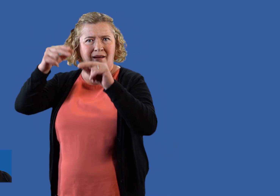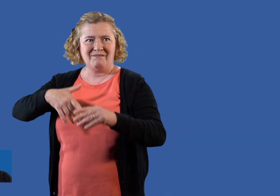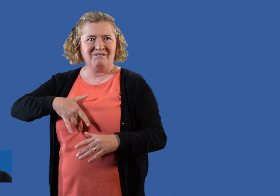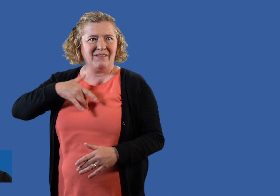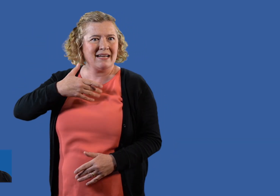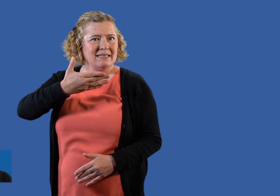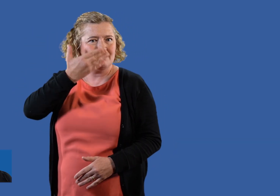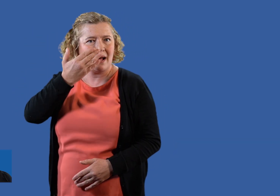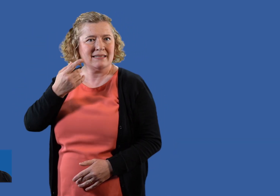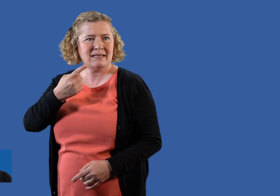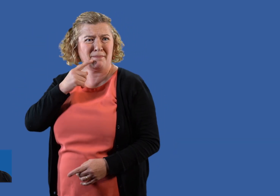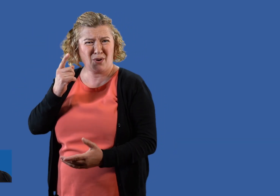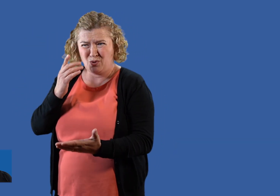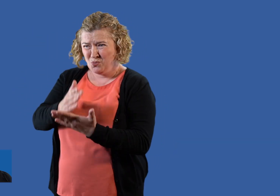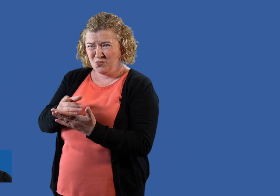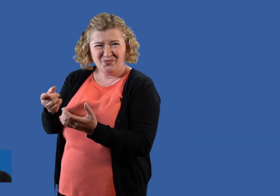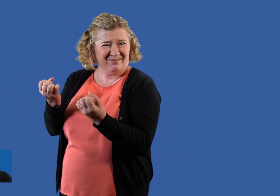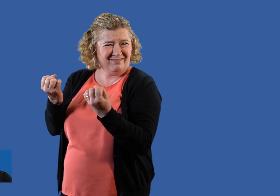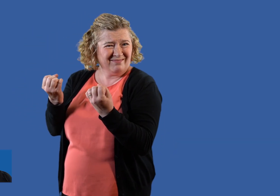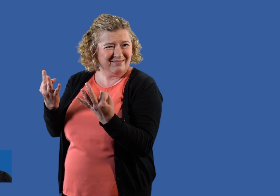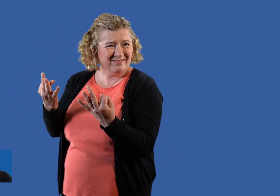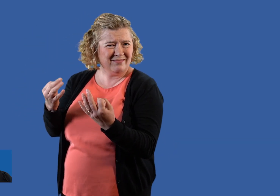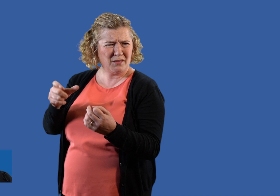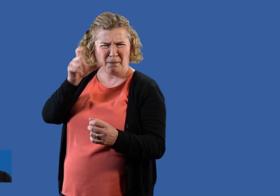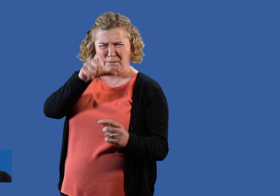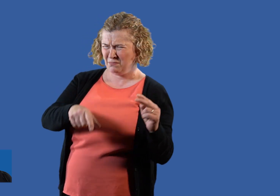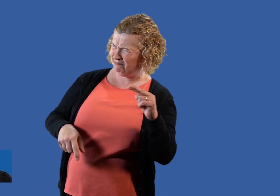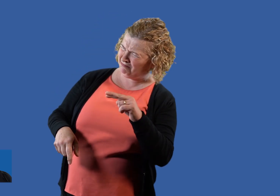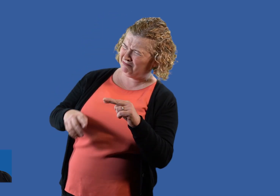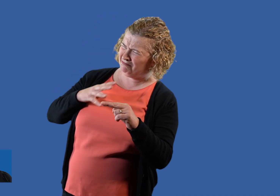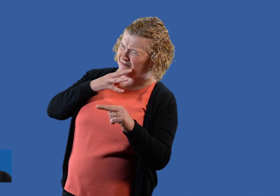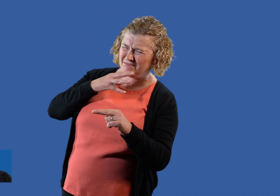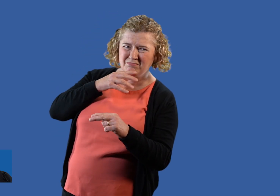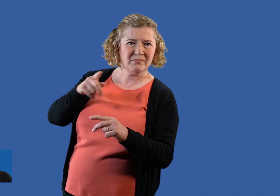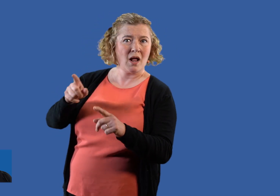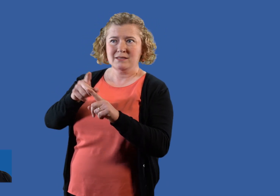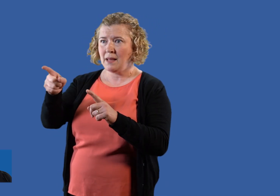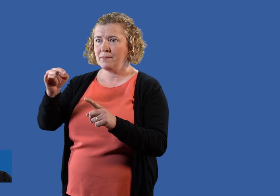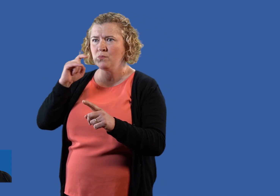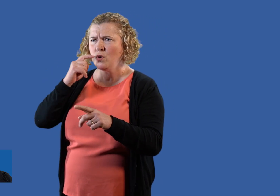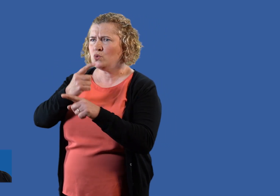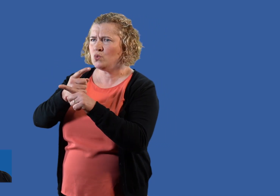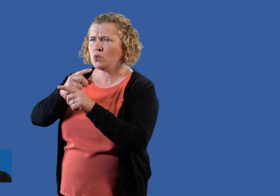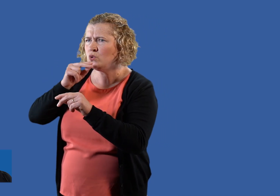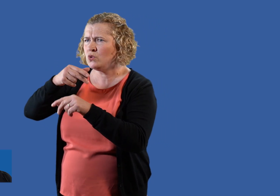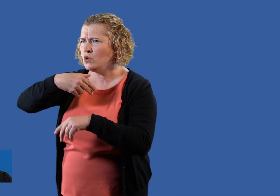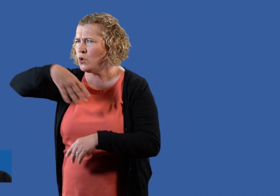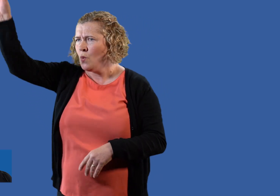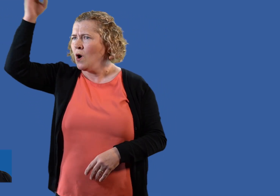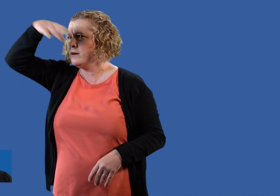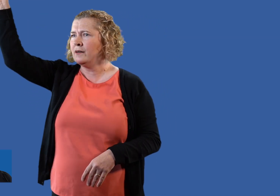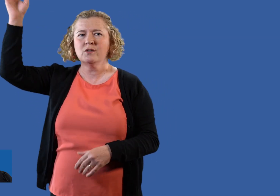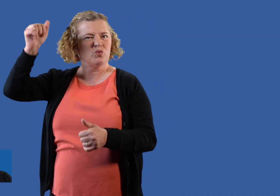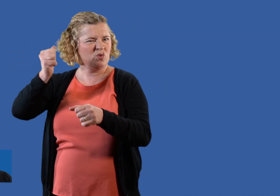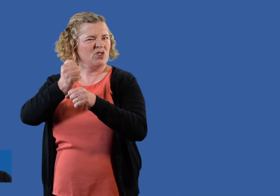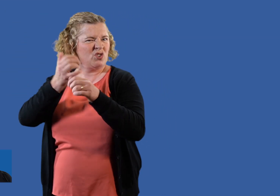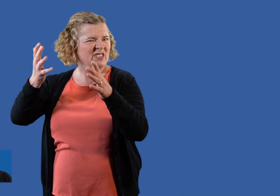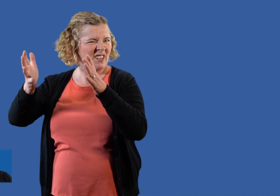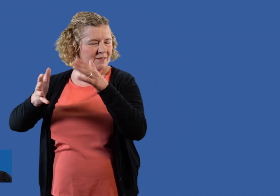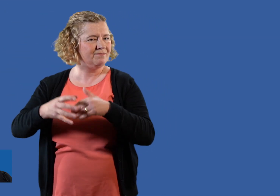feel, taste, smell, but they can also hear voices talking to them, and other people see this and notice that, and they think because